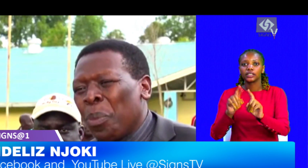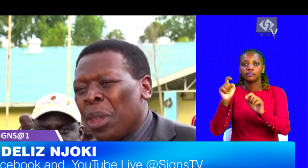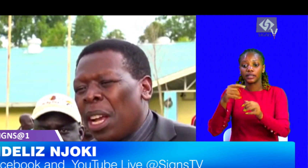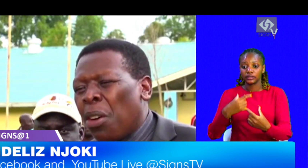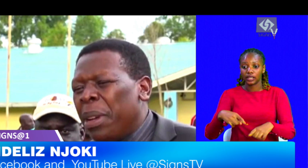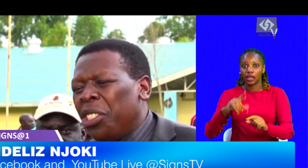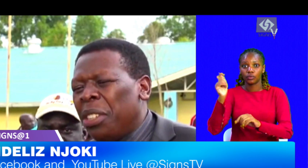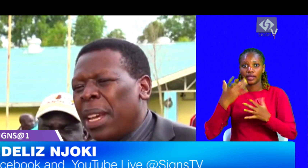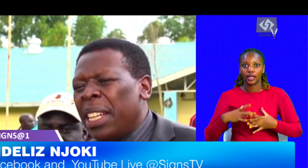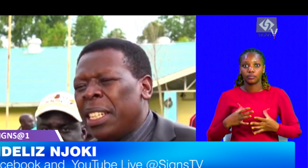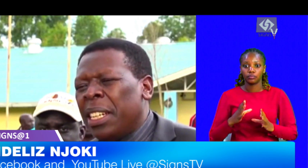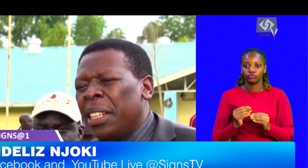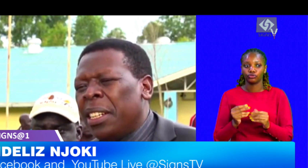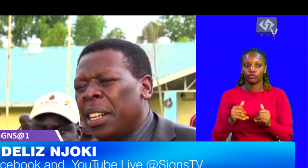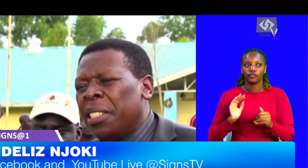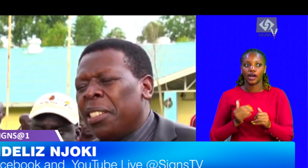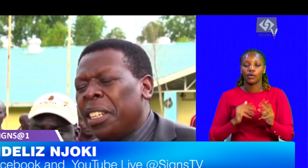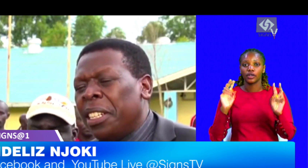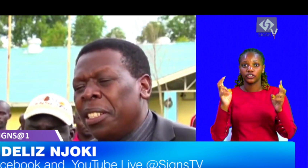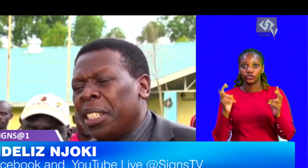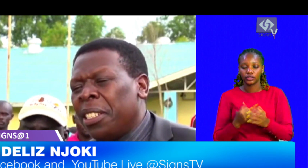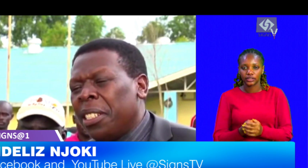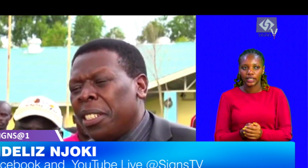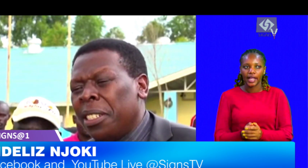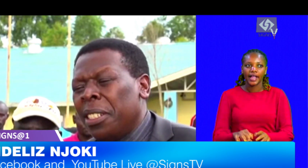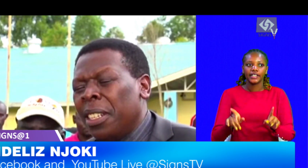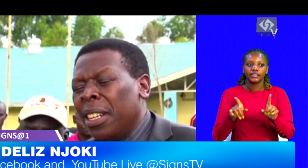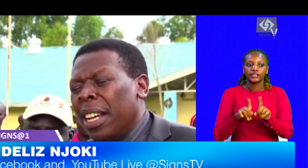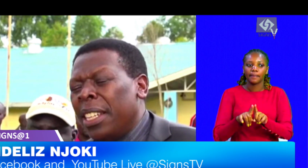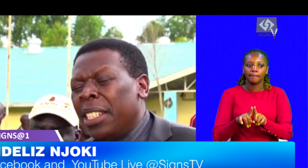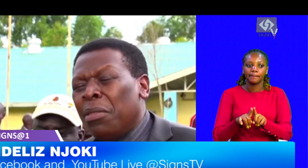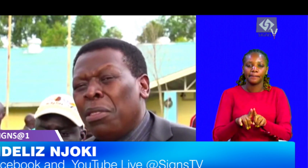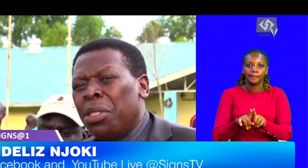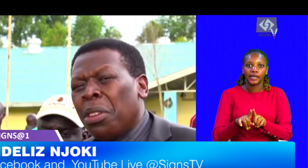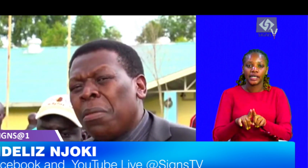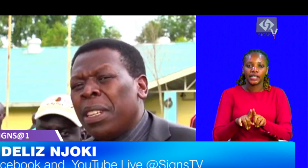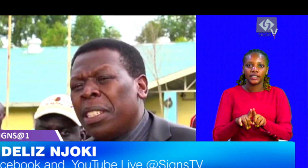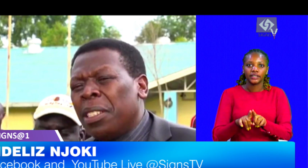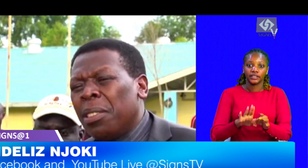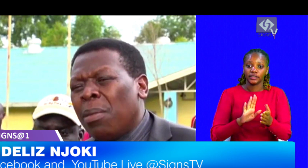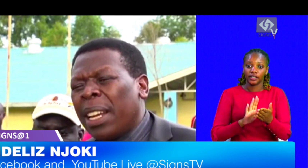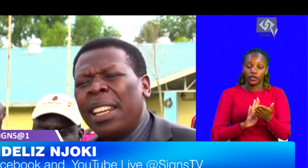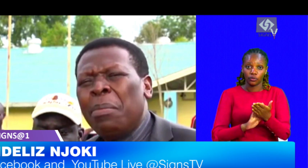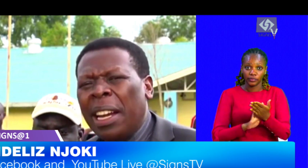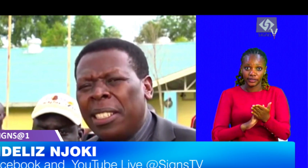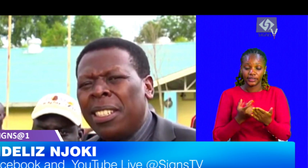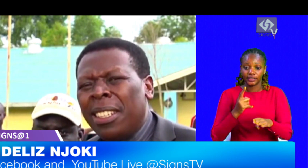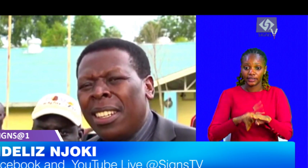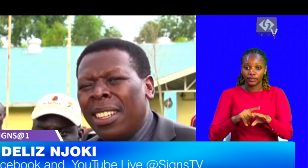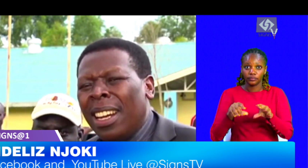The comments she made at the just ended devolution conference were clearly biased at